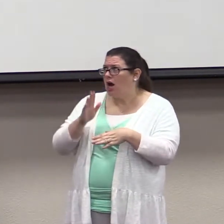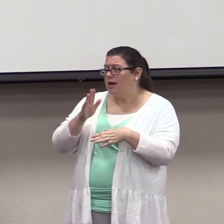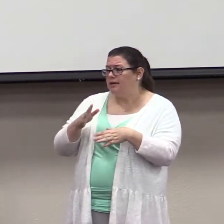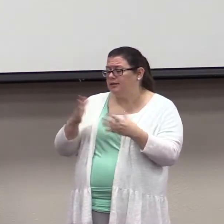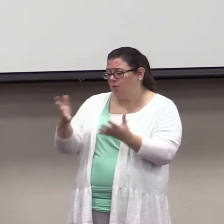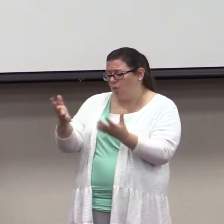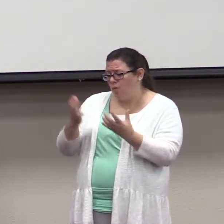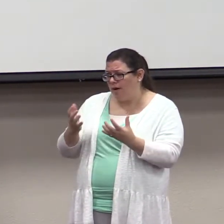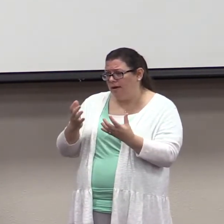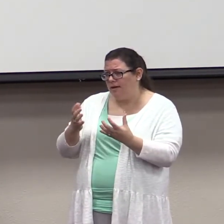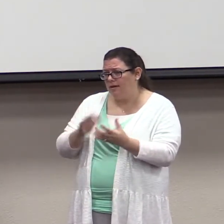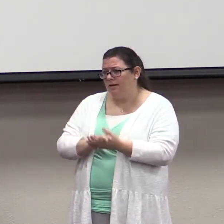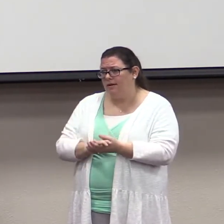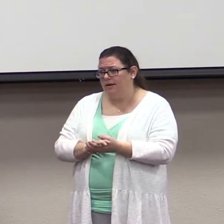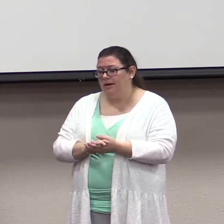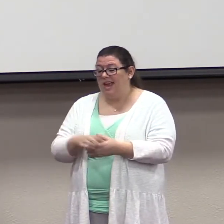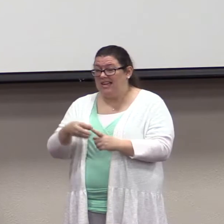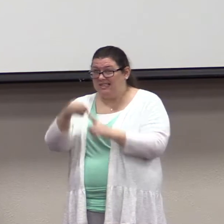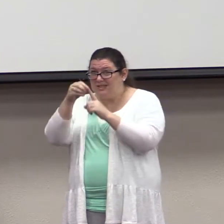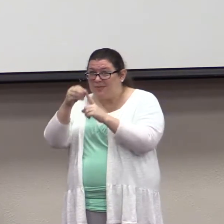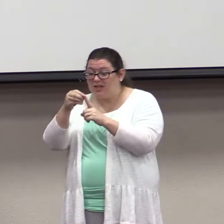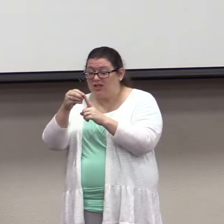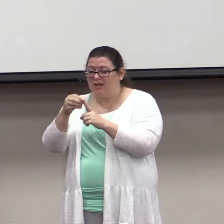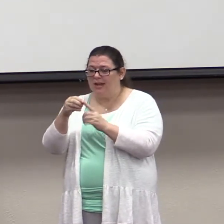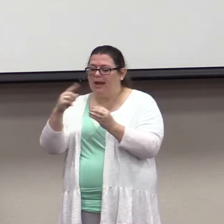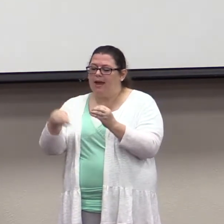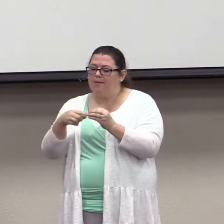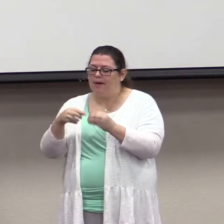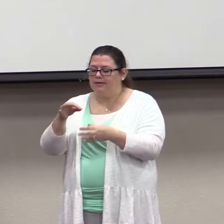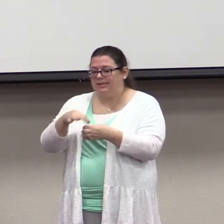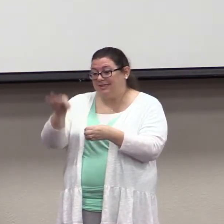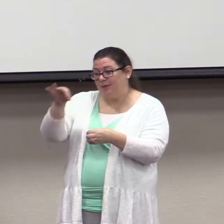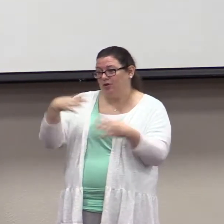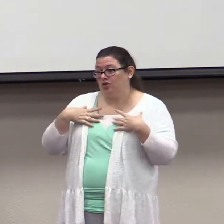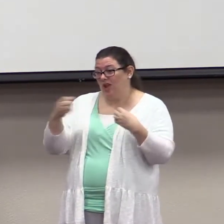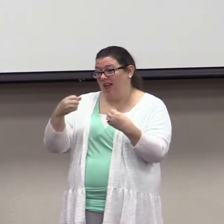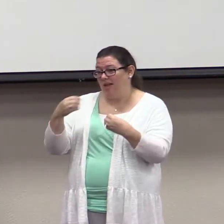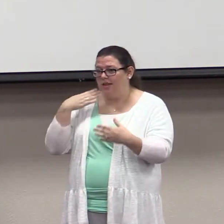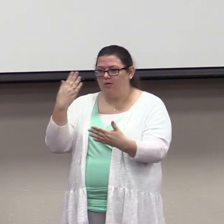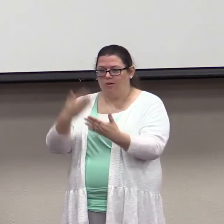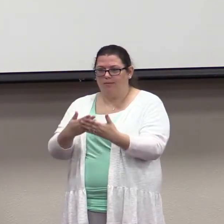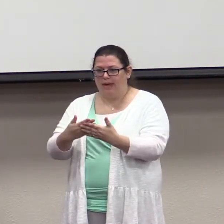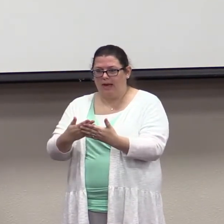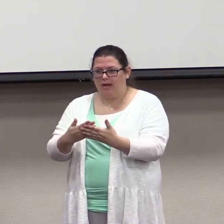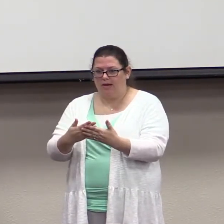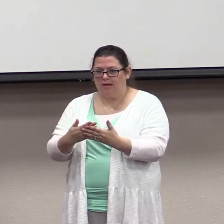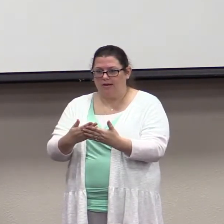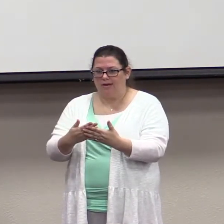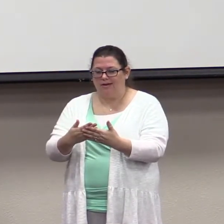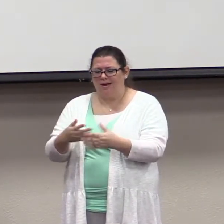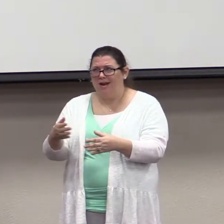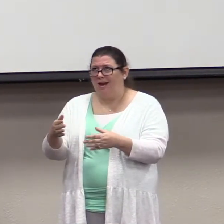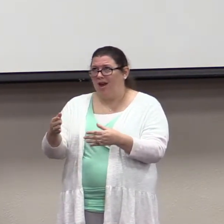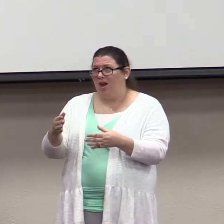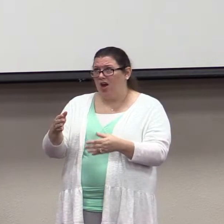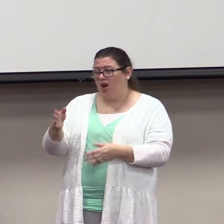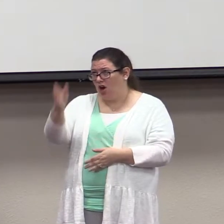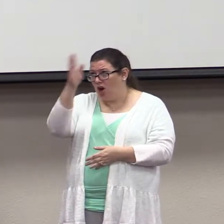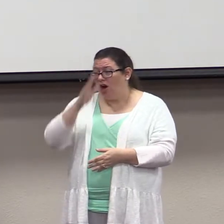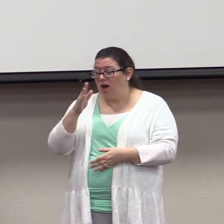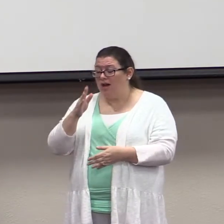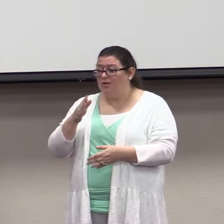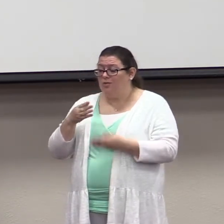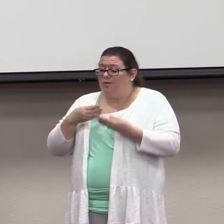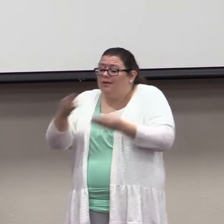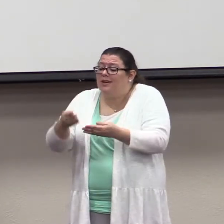with spiritual health and well-being. God will give wisdom to those who seek it from him honestly. Those